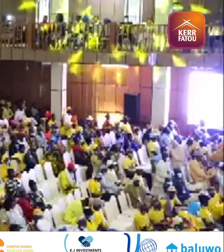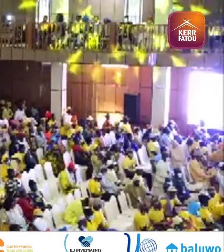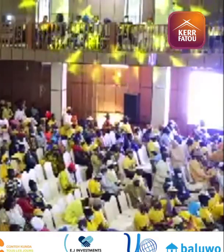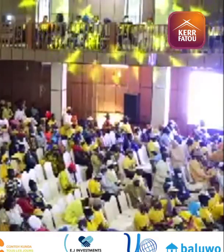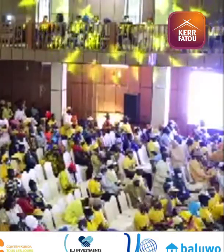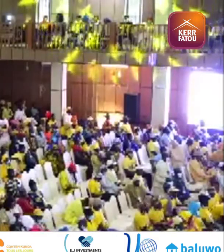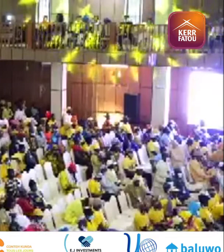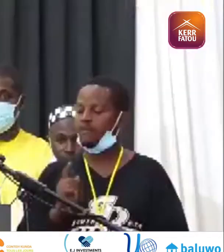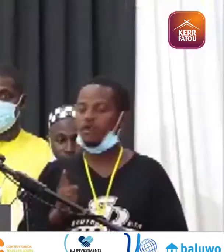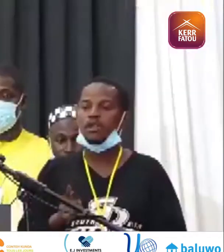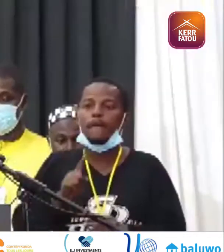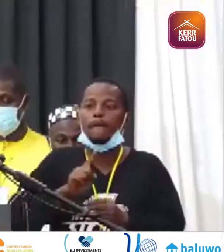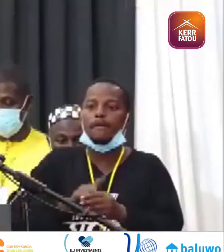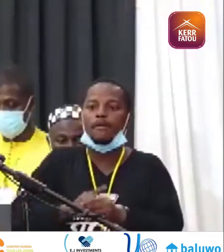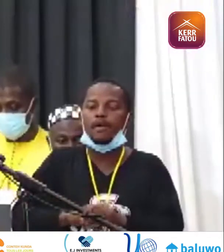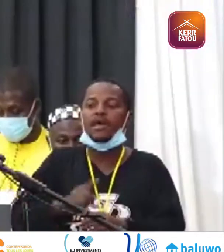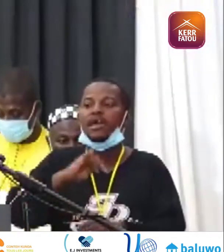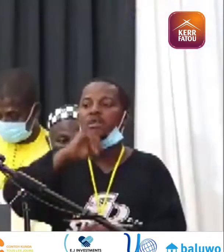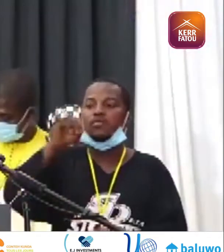For the period